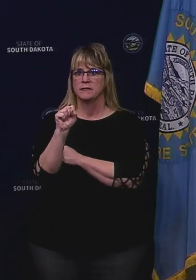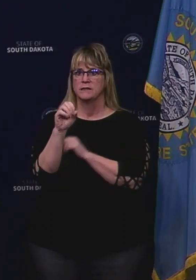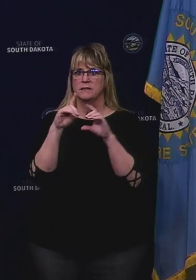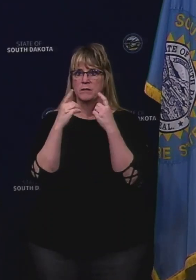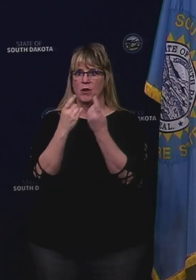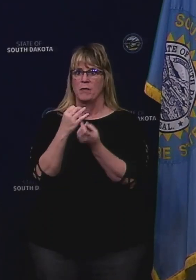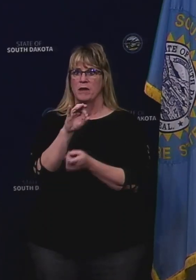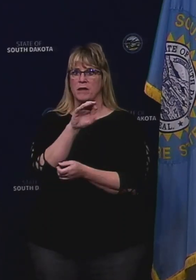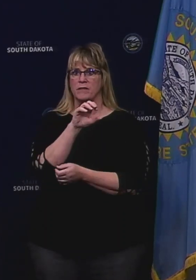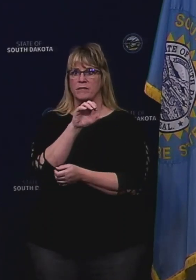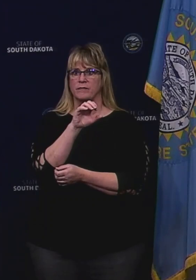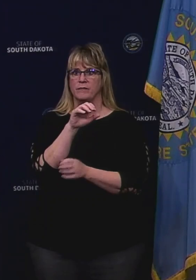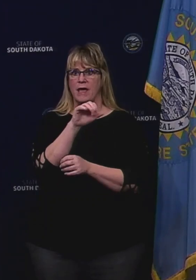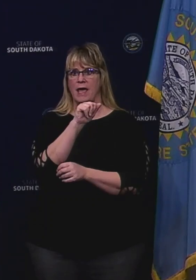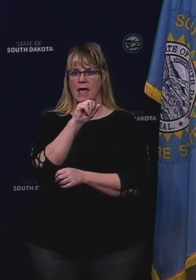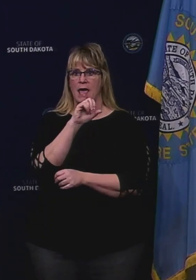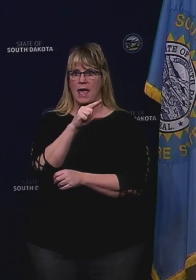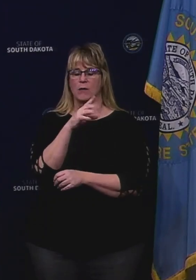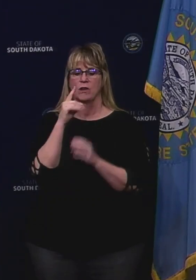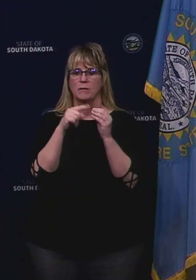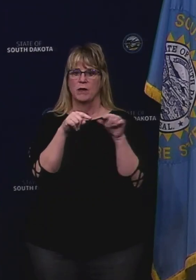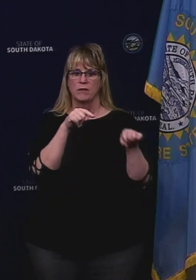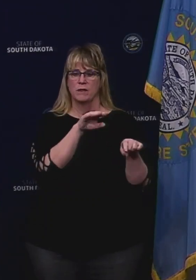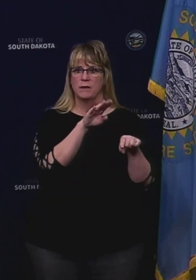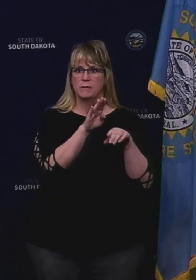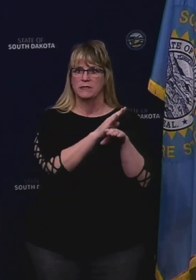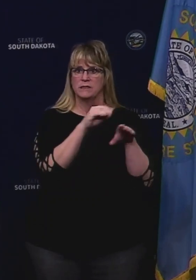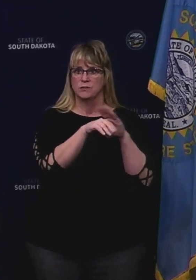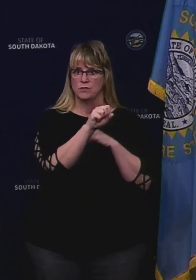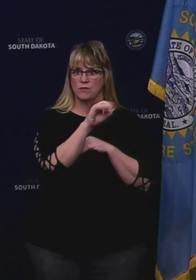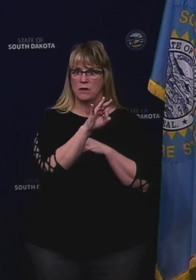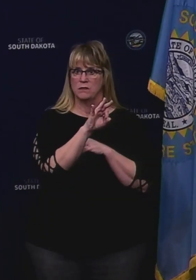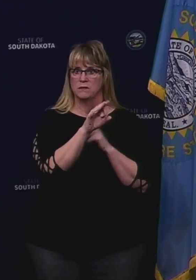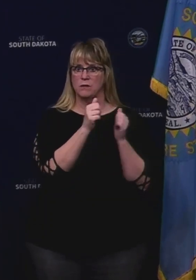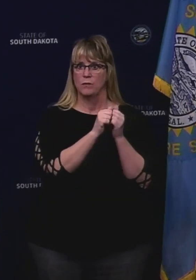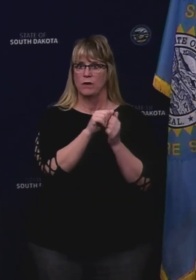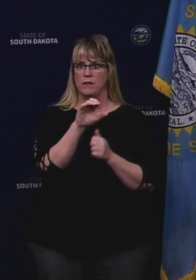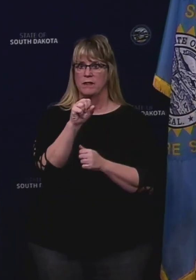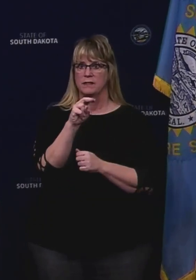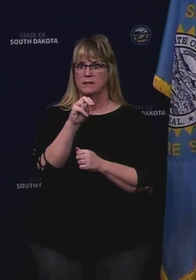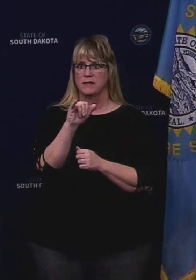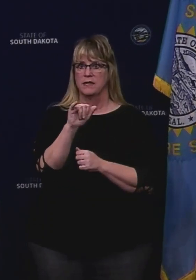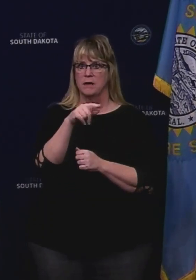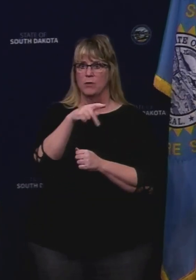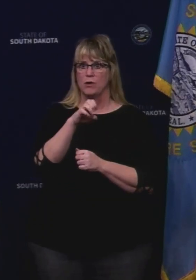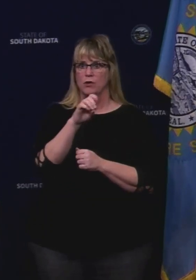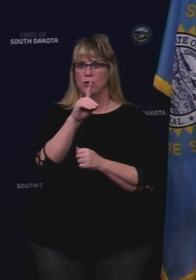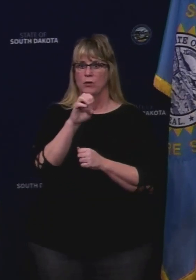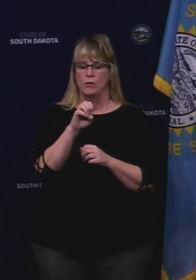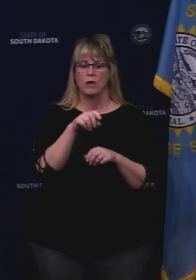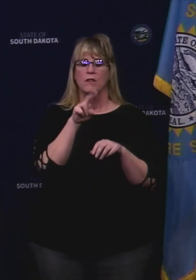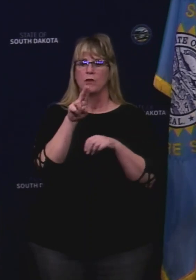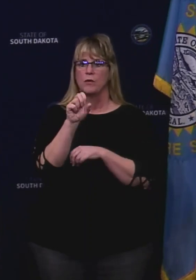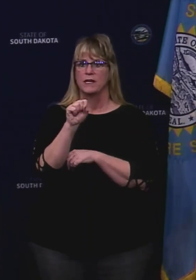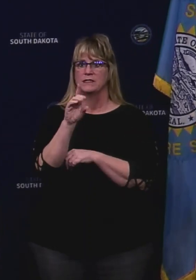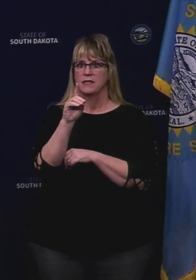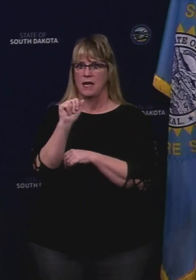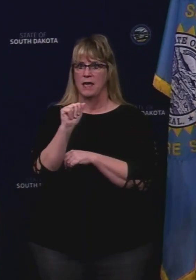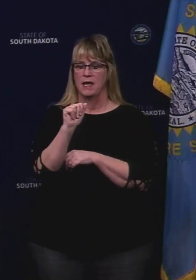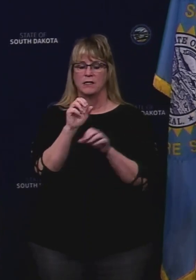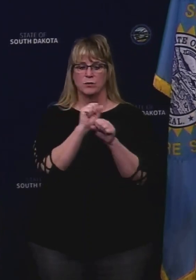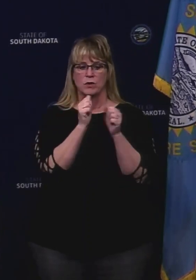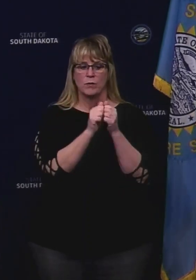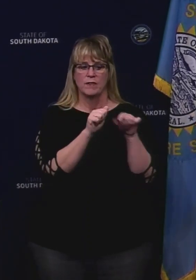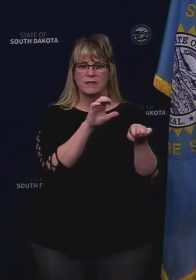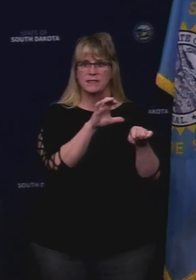Sonny Perdue. We talked over the Smithfield situation, and the USDA is working with CDC to finalize the report,